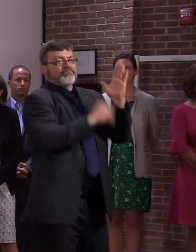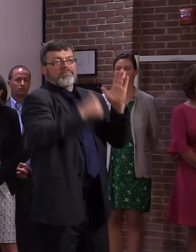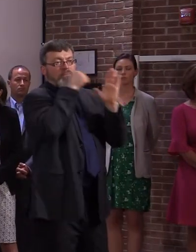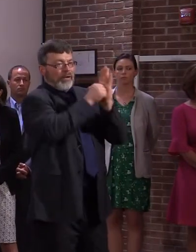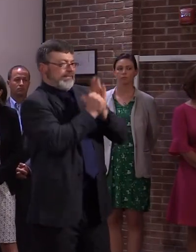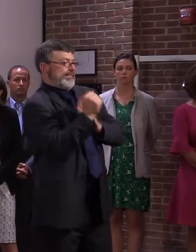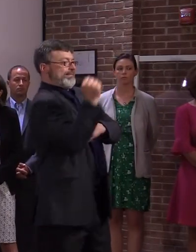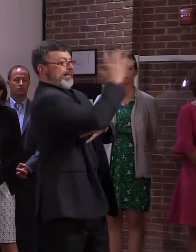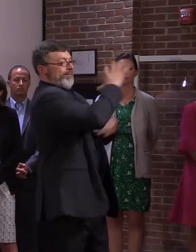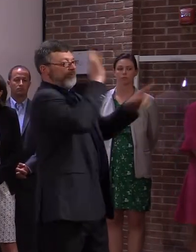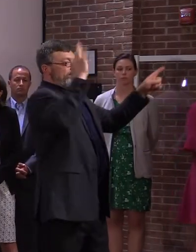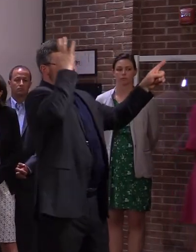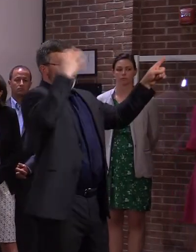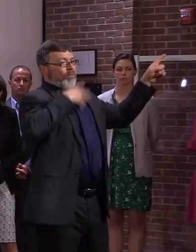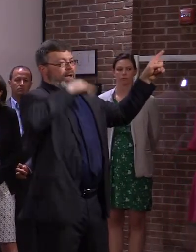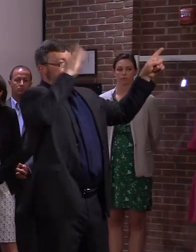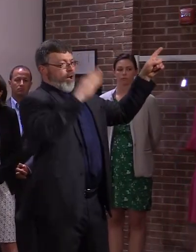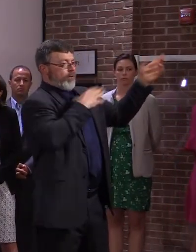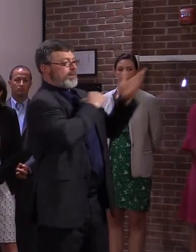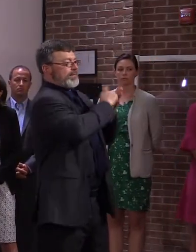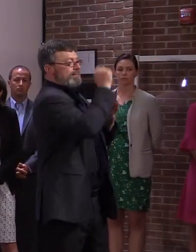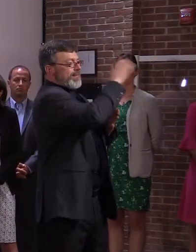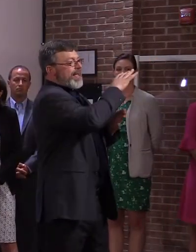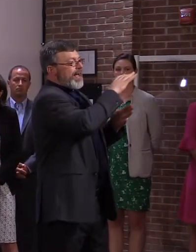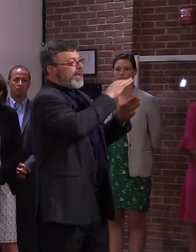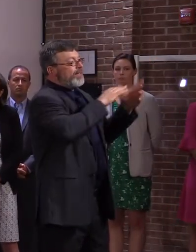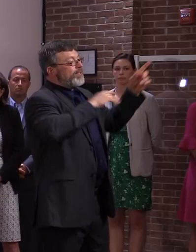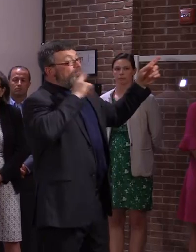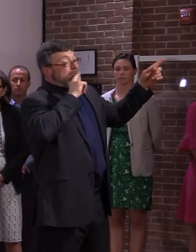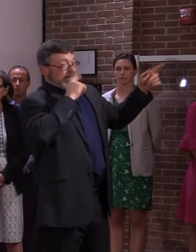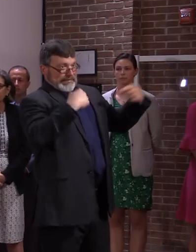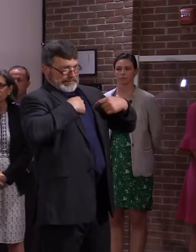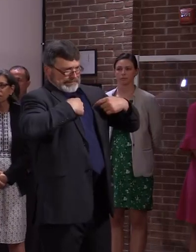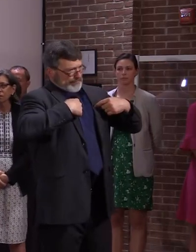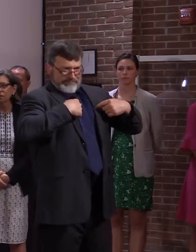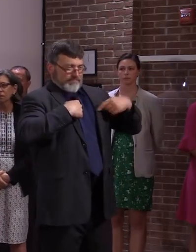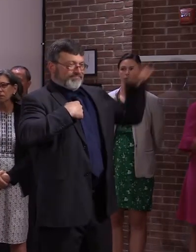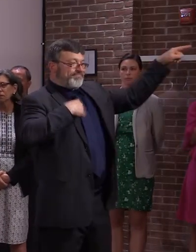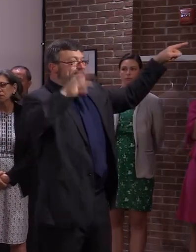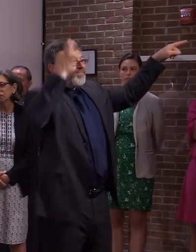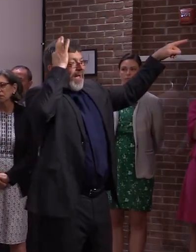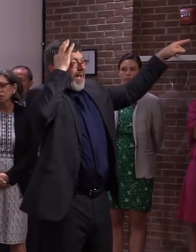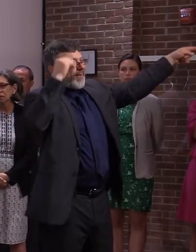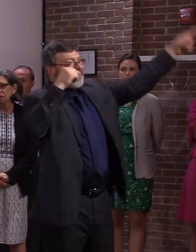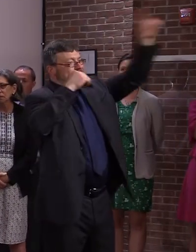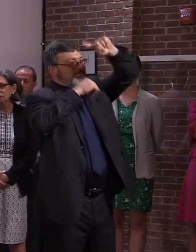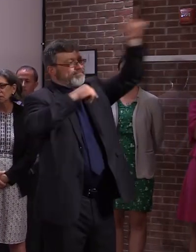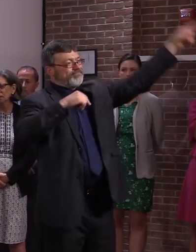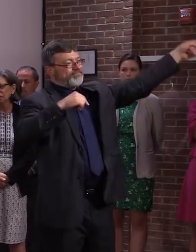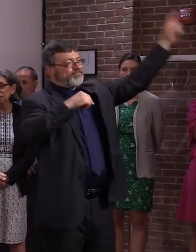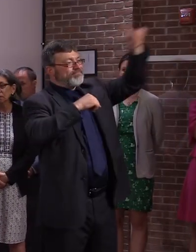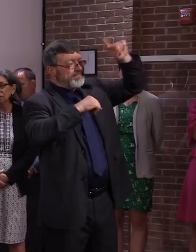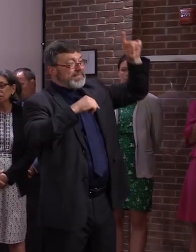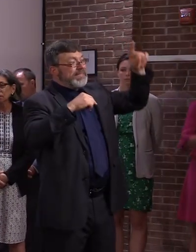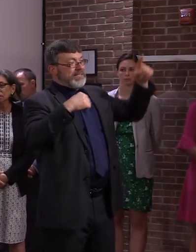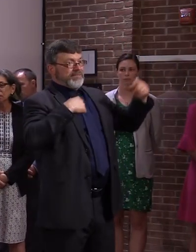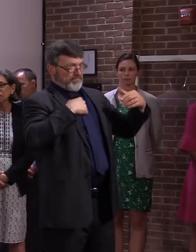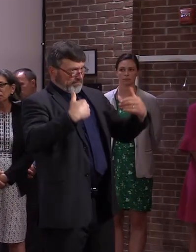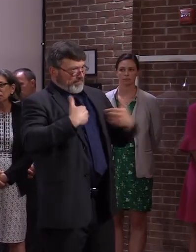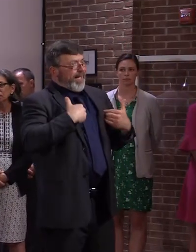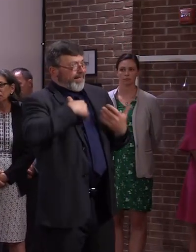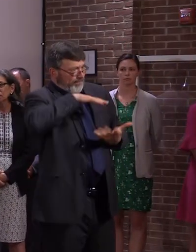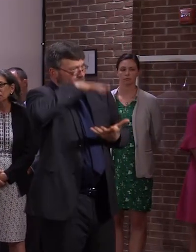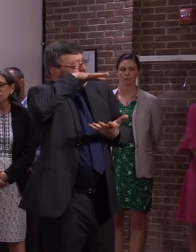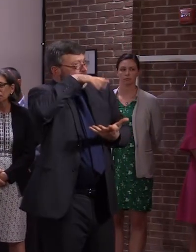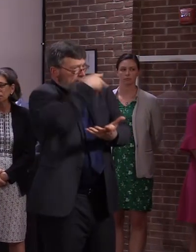they probably want to do it federally, but we wanted to offer any excess vaccine amounts that we have